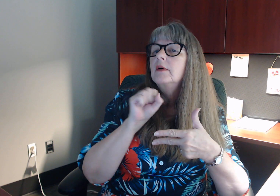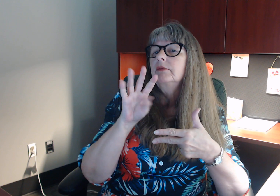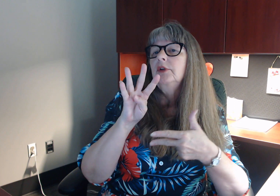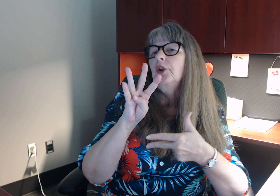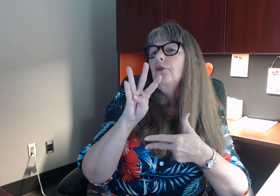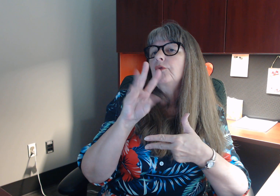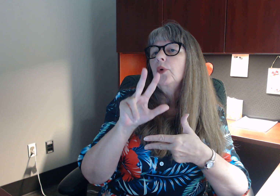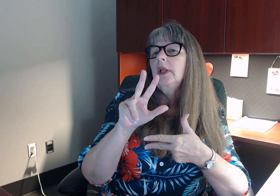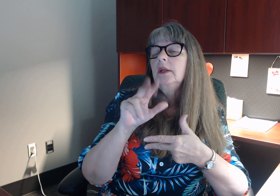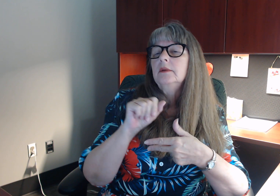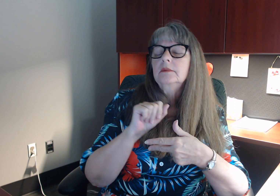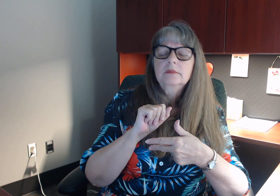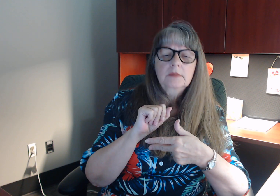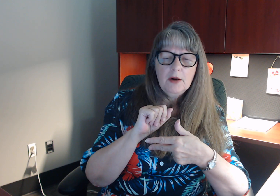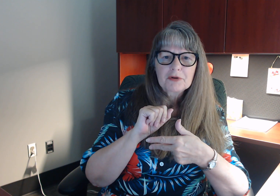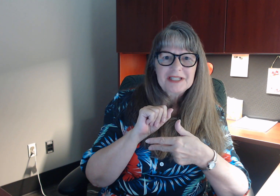No. 40. How old is he?